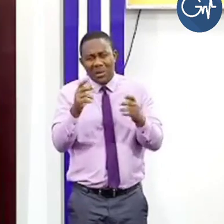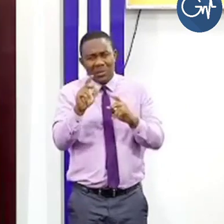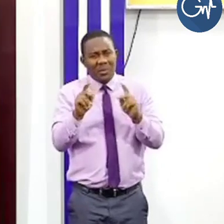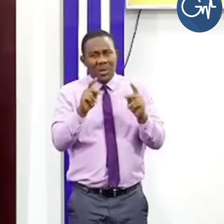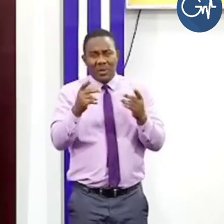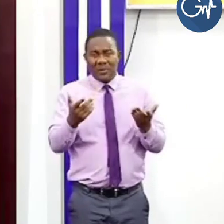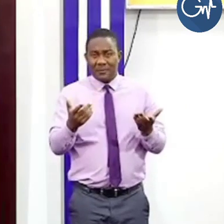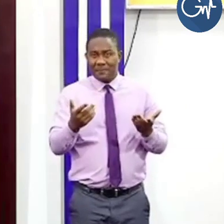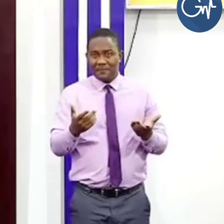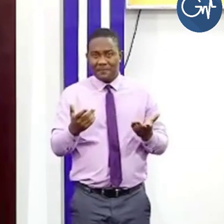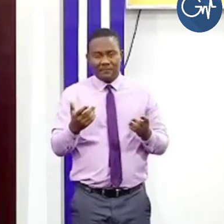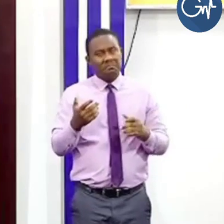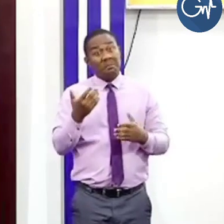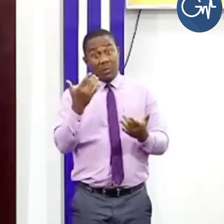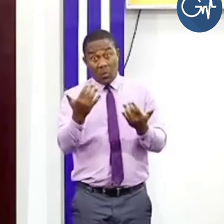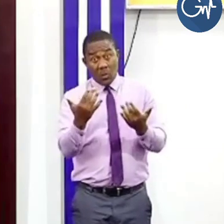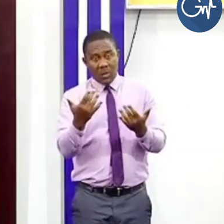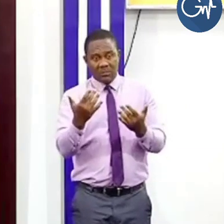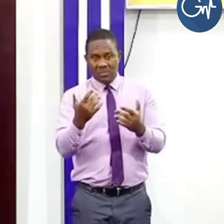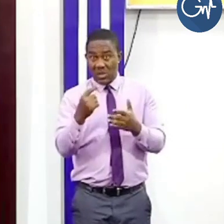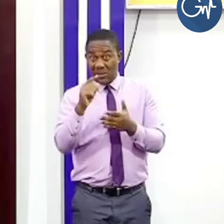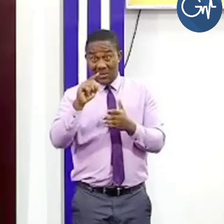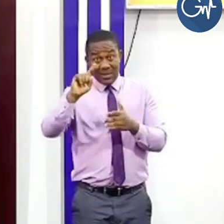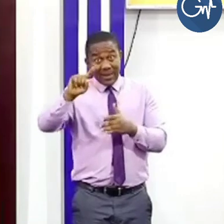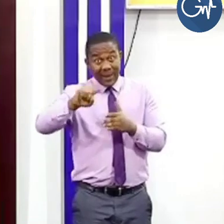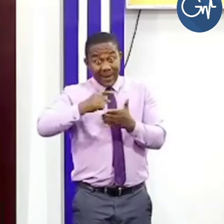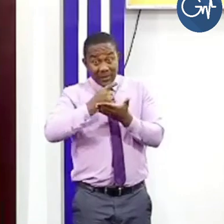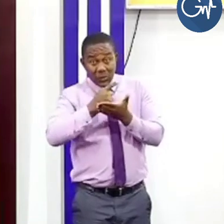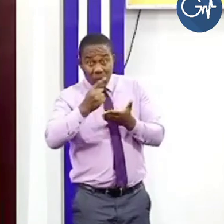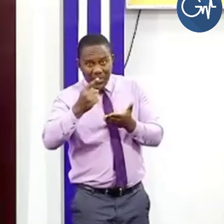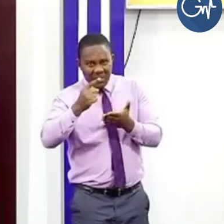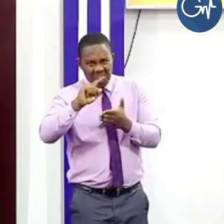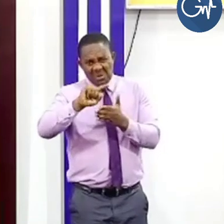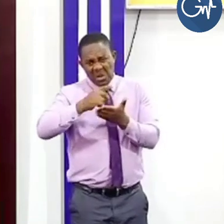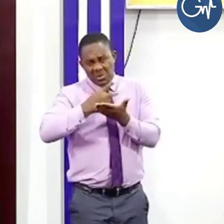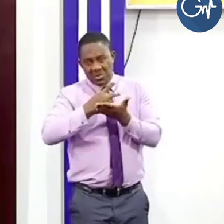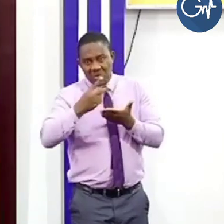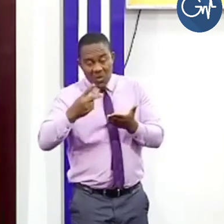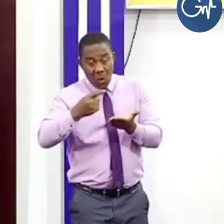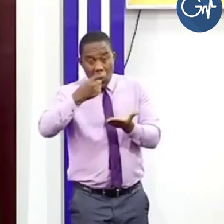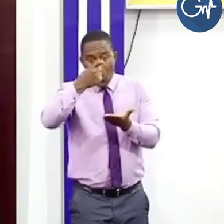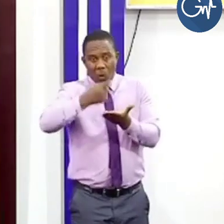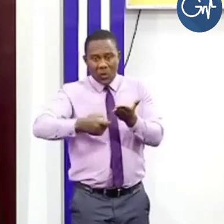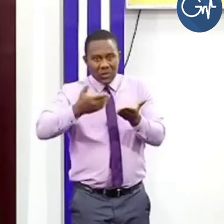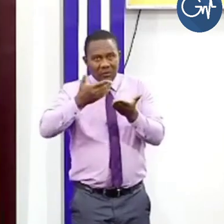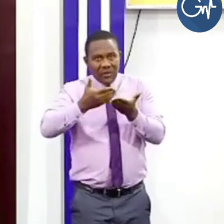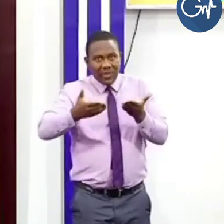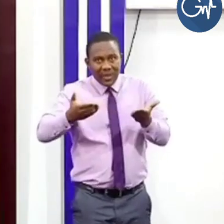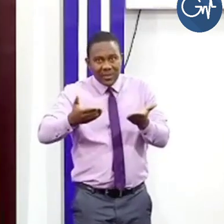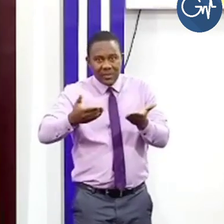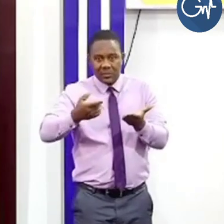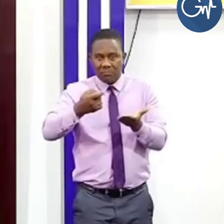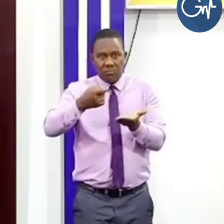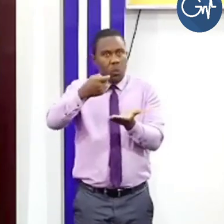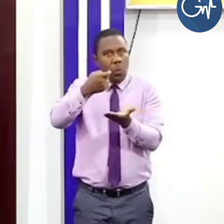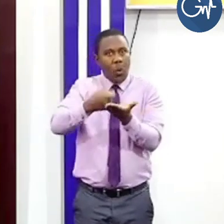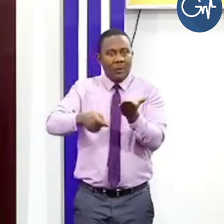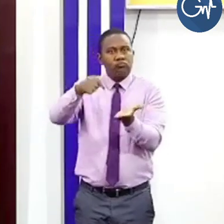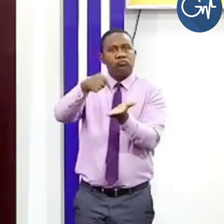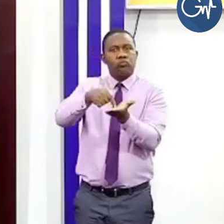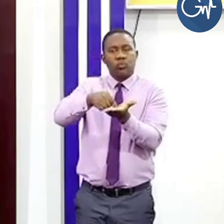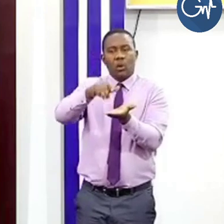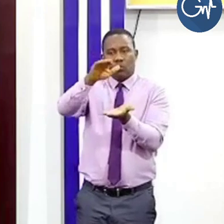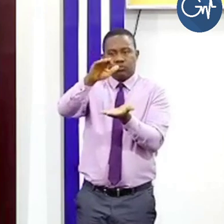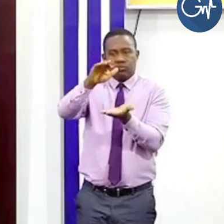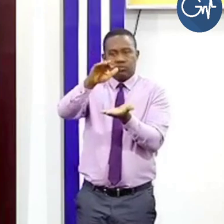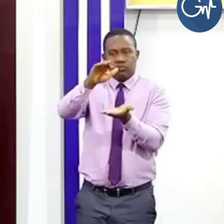prepared to bet that in the next week or two, prices will come back to normal once people realize, like, the essence of